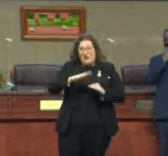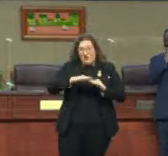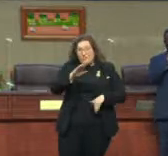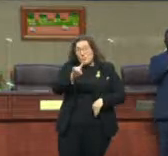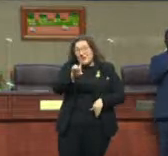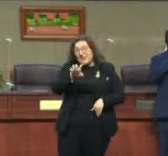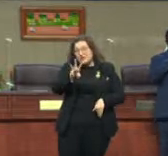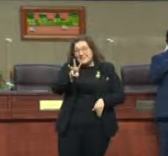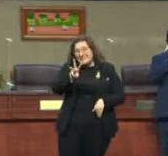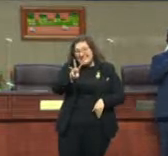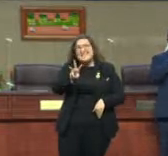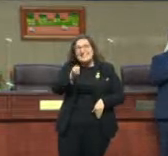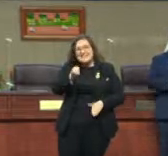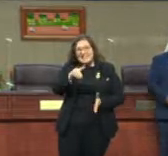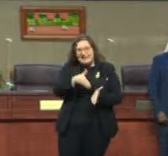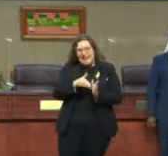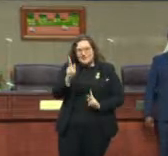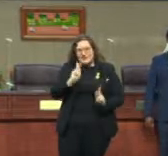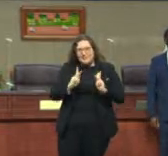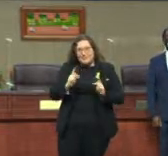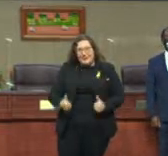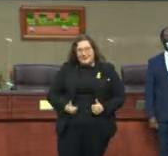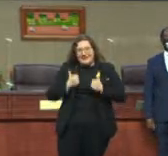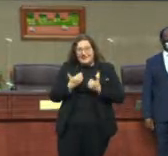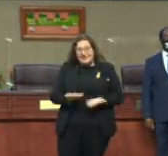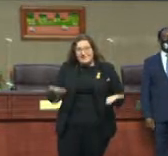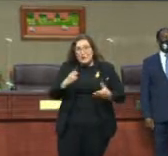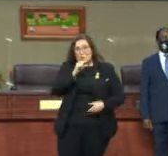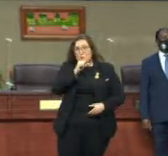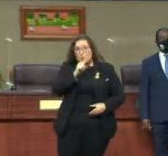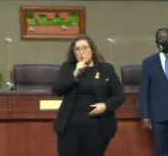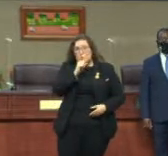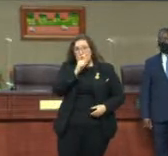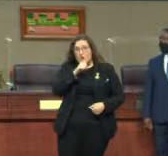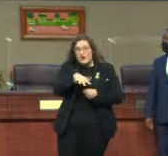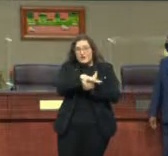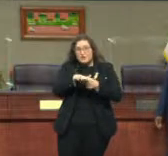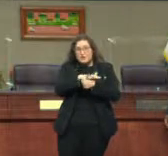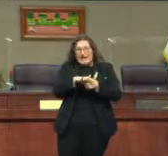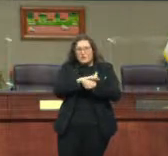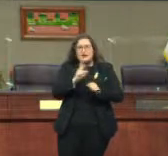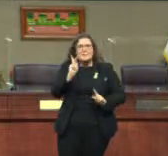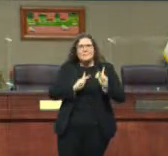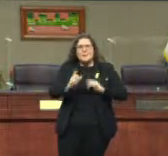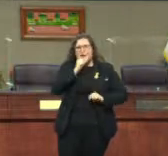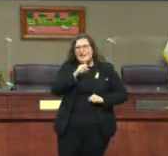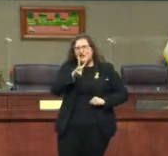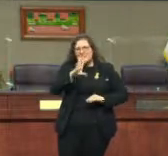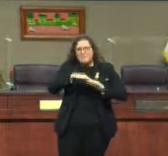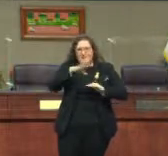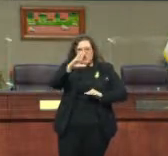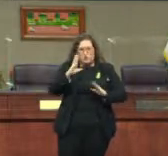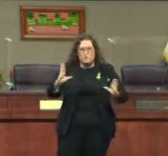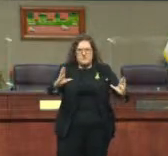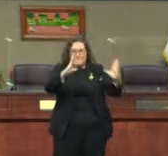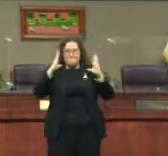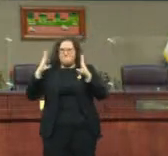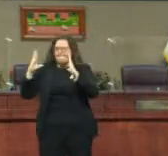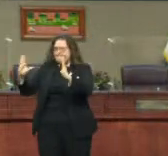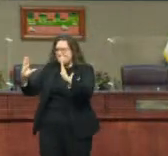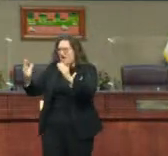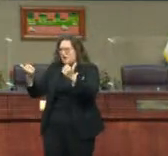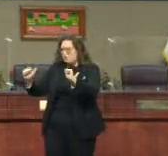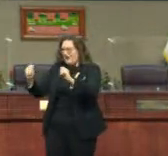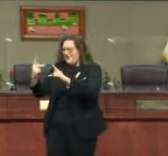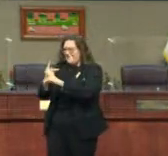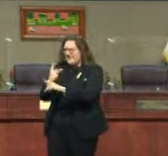county, and look at who has been vaccinated in that specific population, and then how